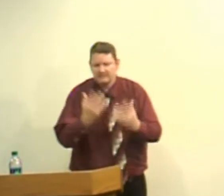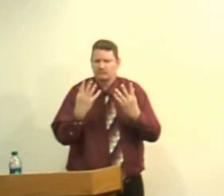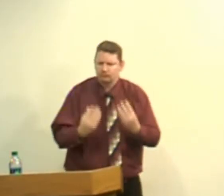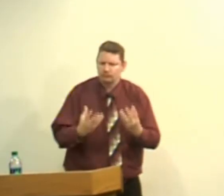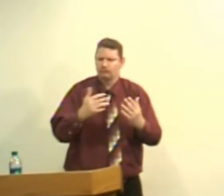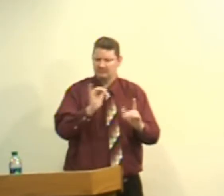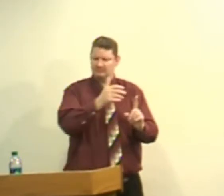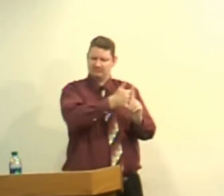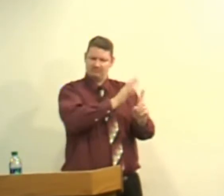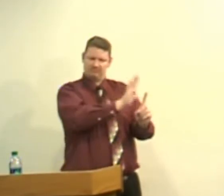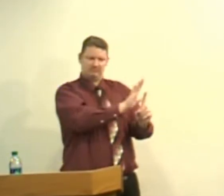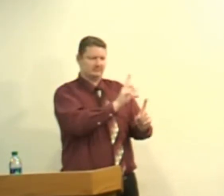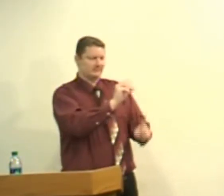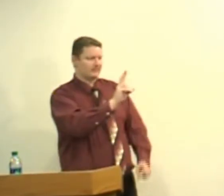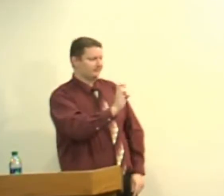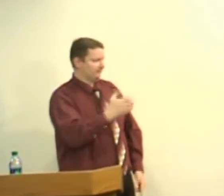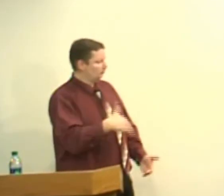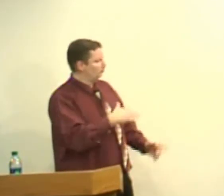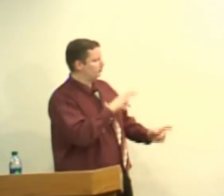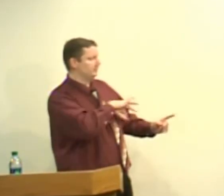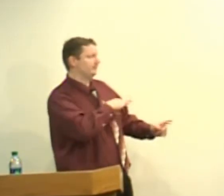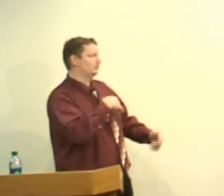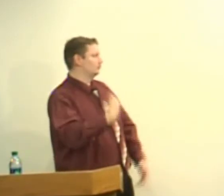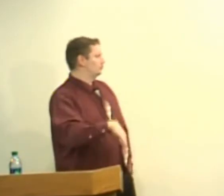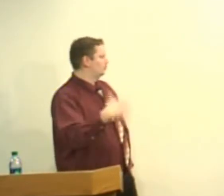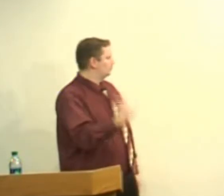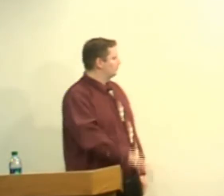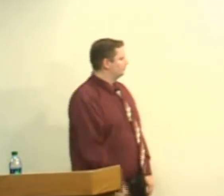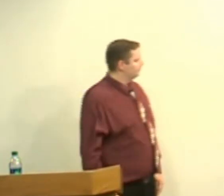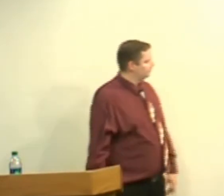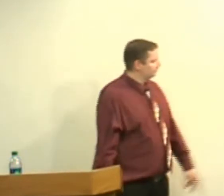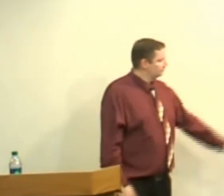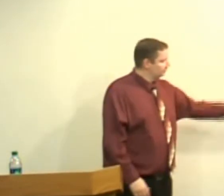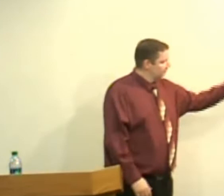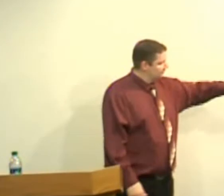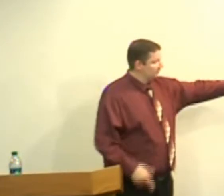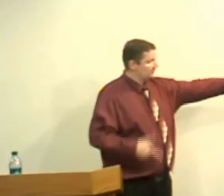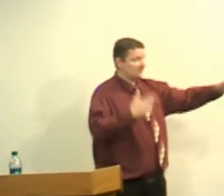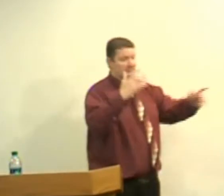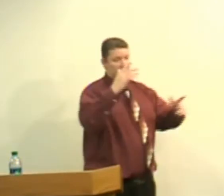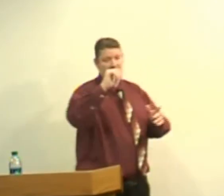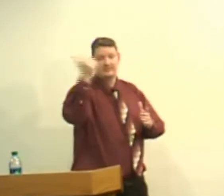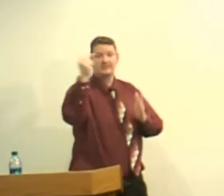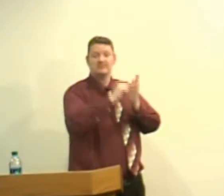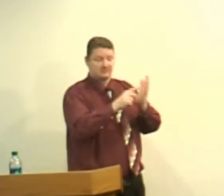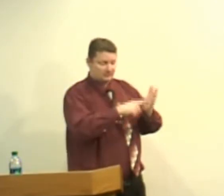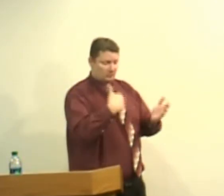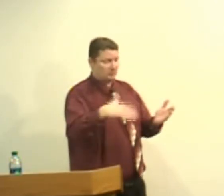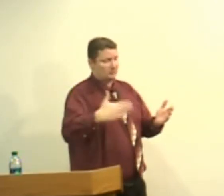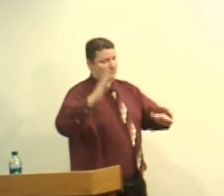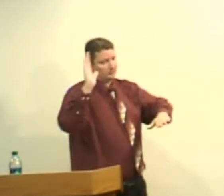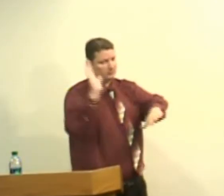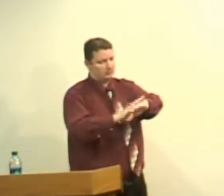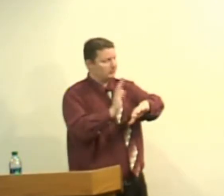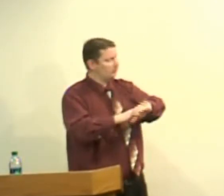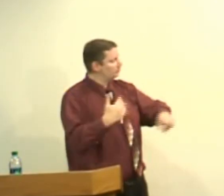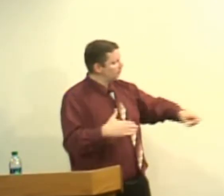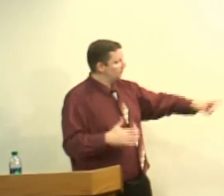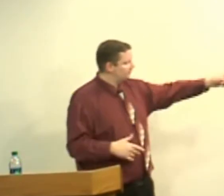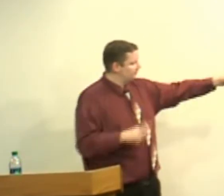It says, is patient, and love is kind. These are the wonderful benefits of love. Now, in 1st John, chapter